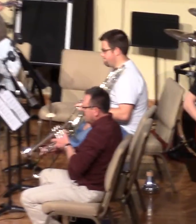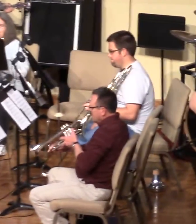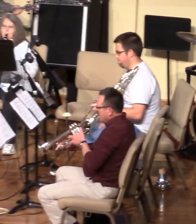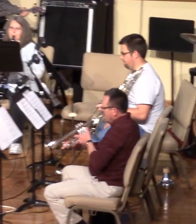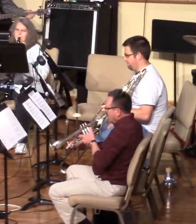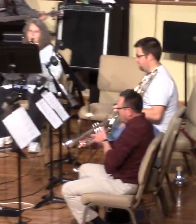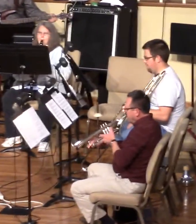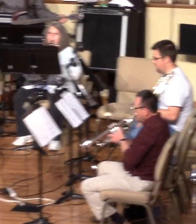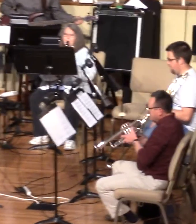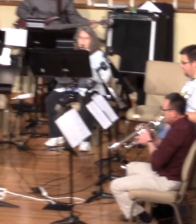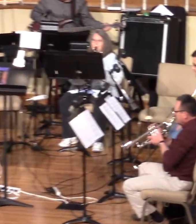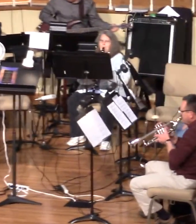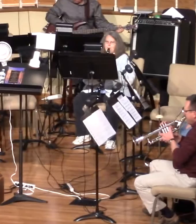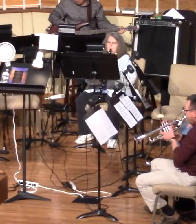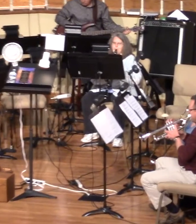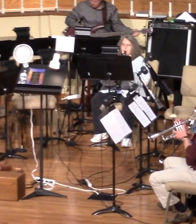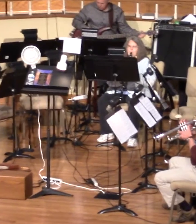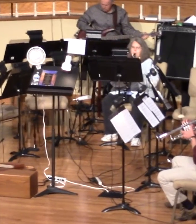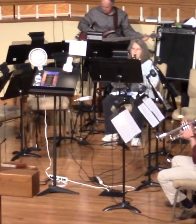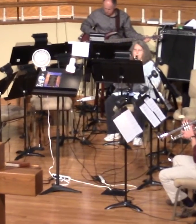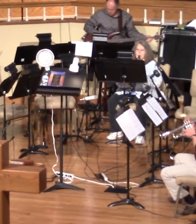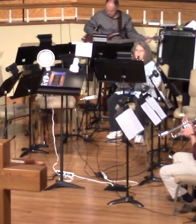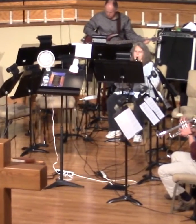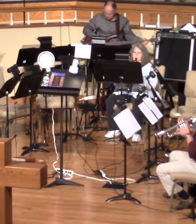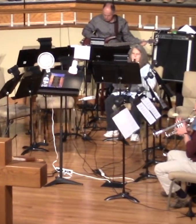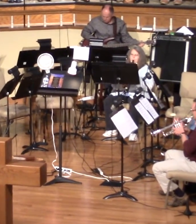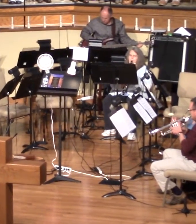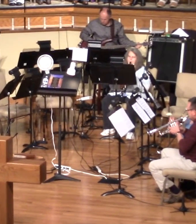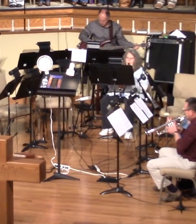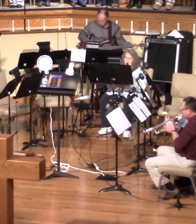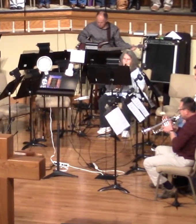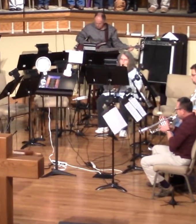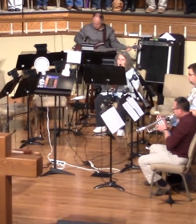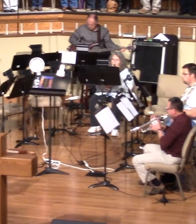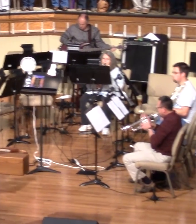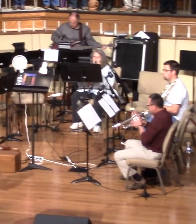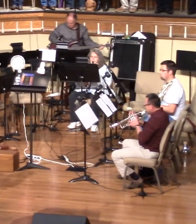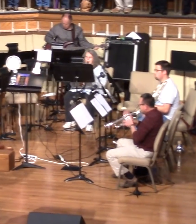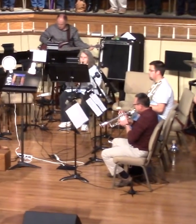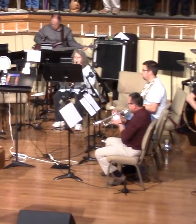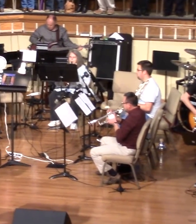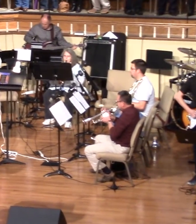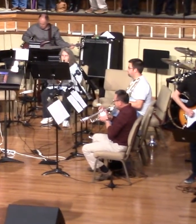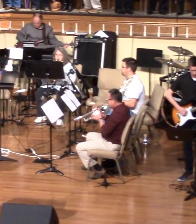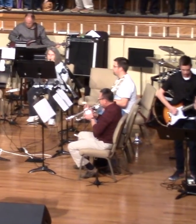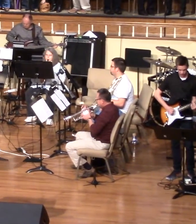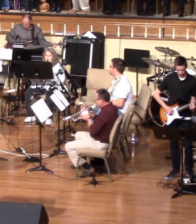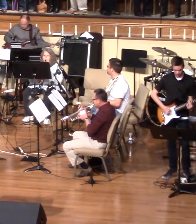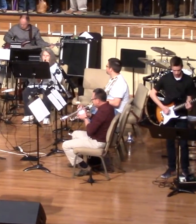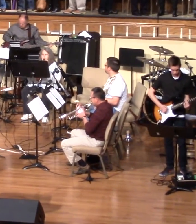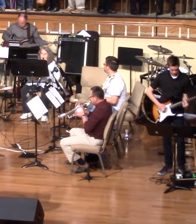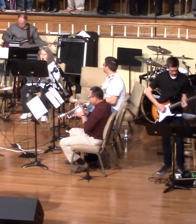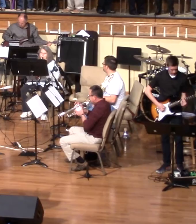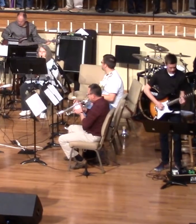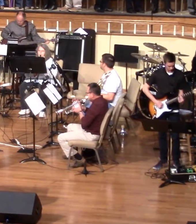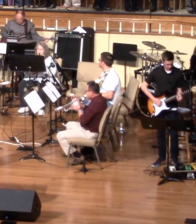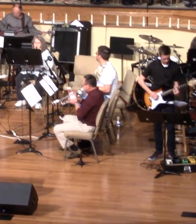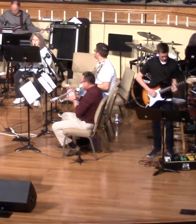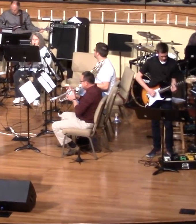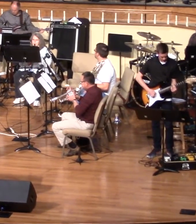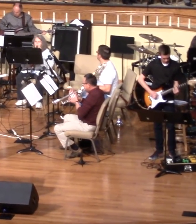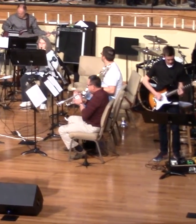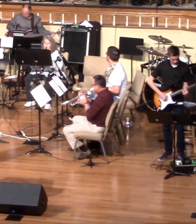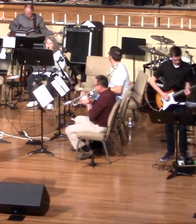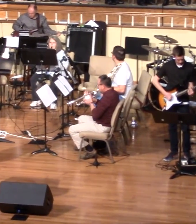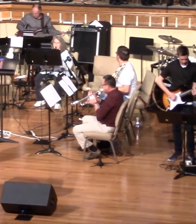Amazing grace, how sweet the sound that saved